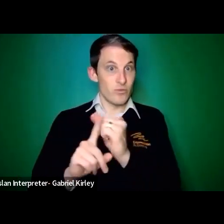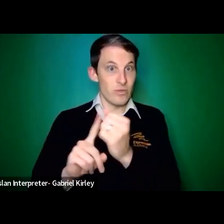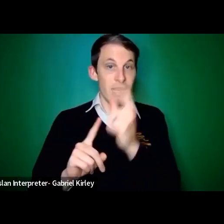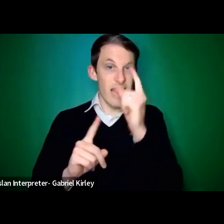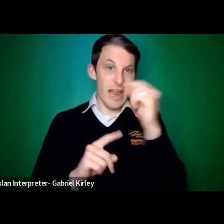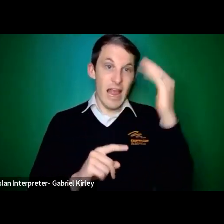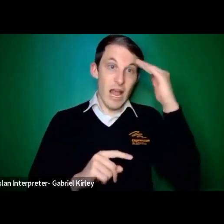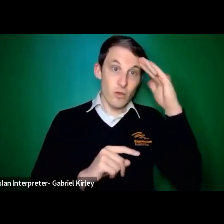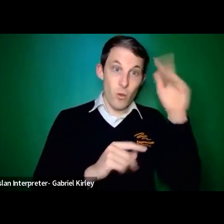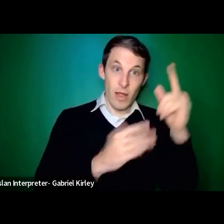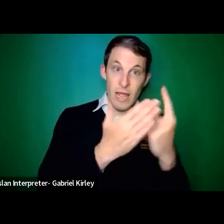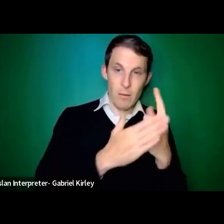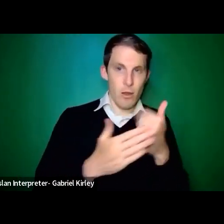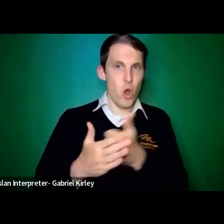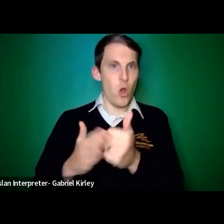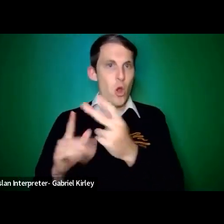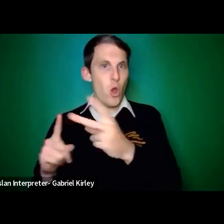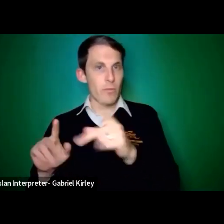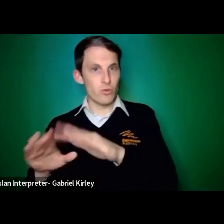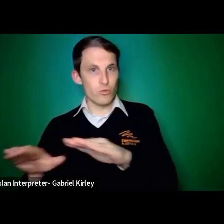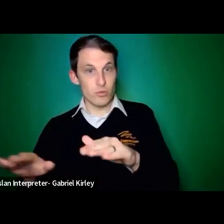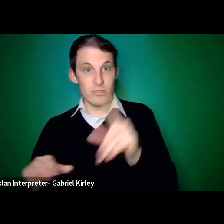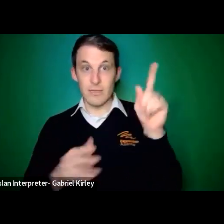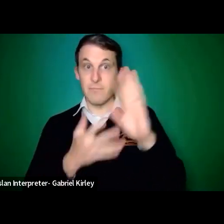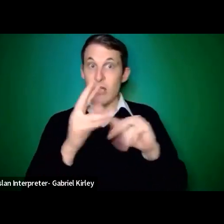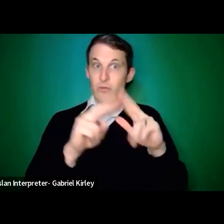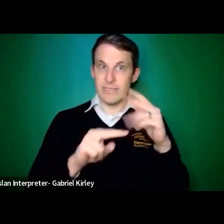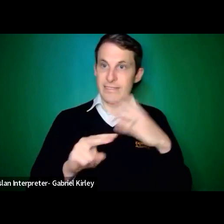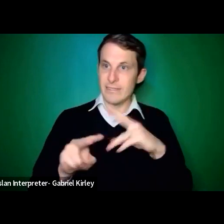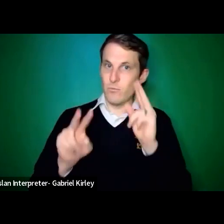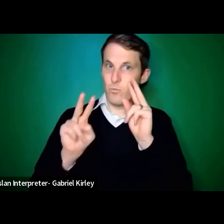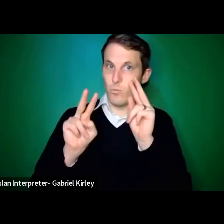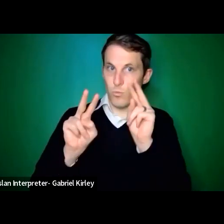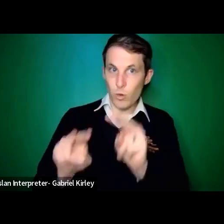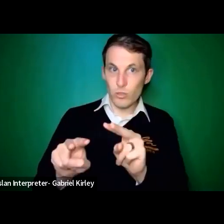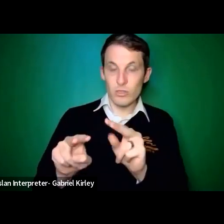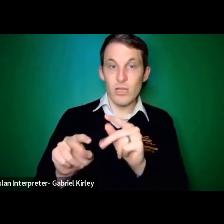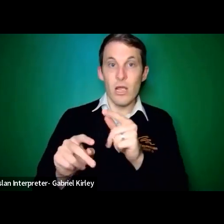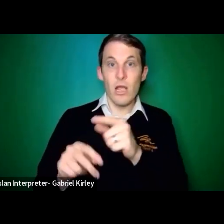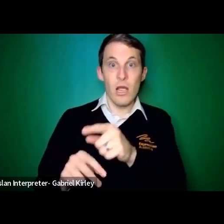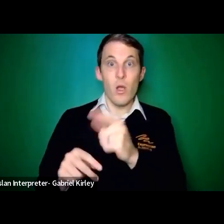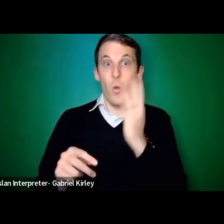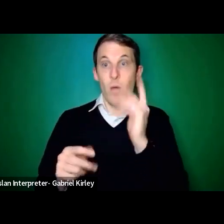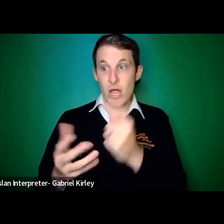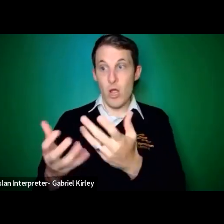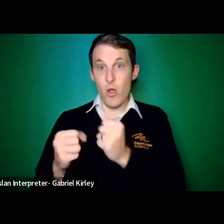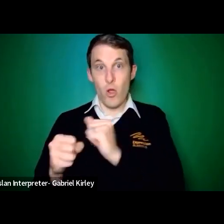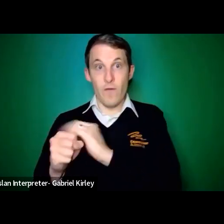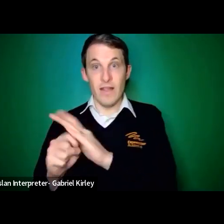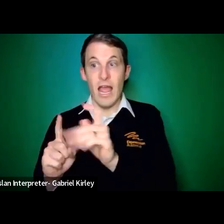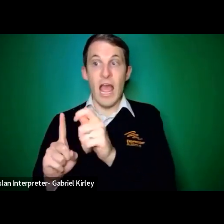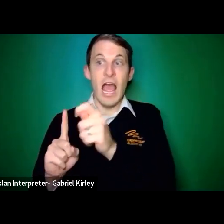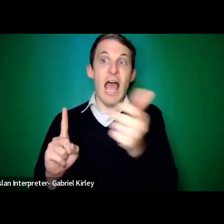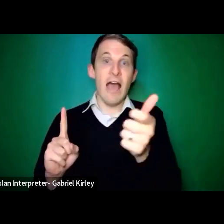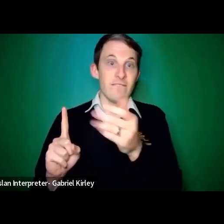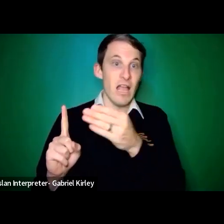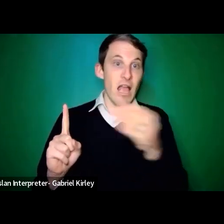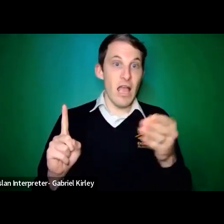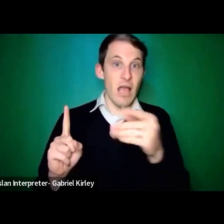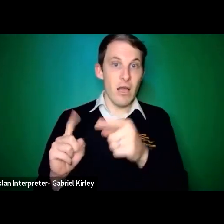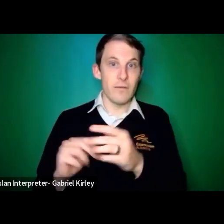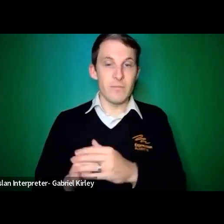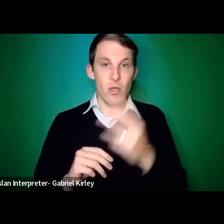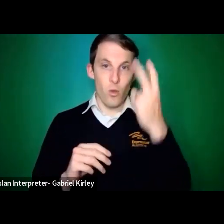it's much more common in children that parents need to be looking out for after children have COVID. So this is something called